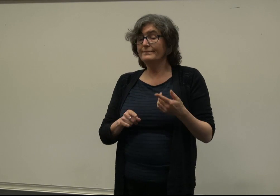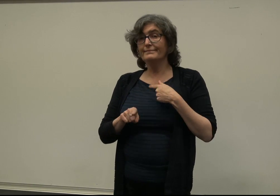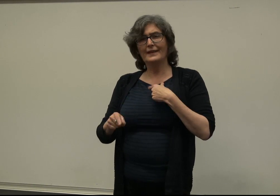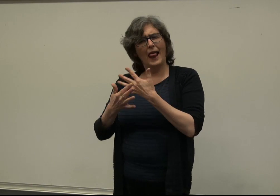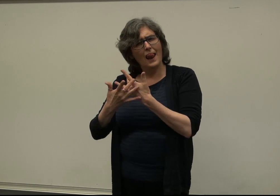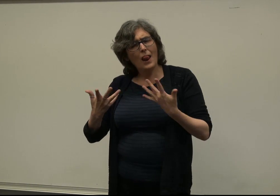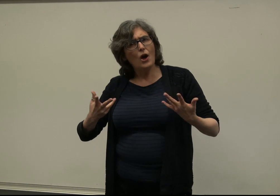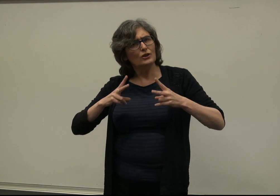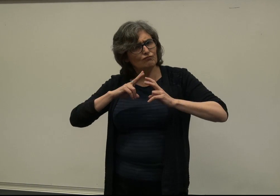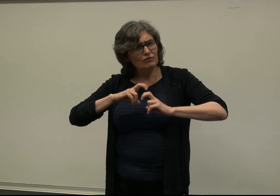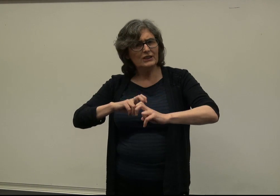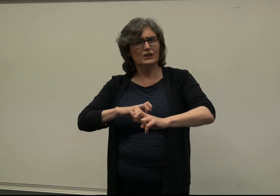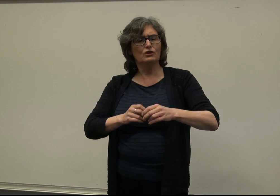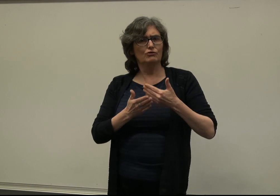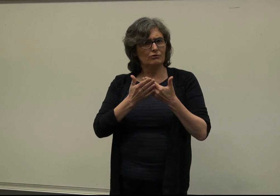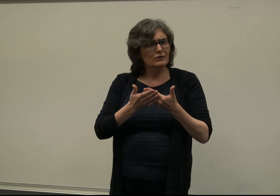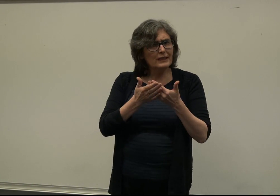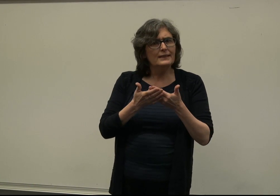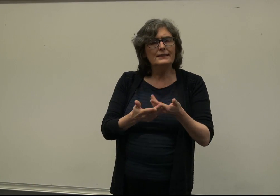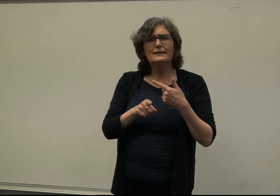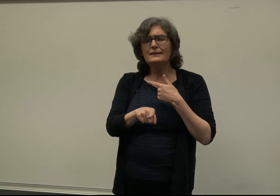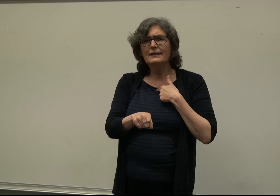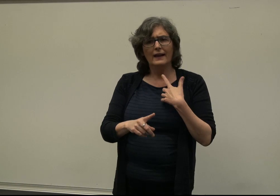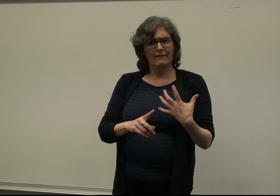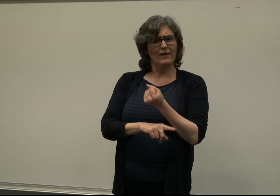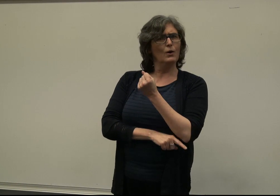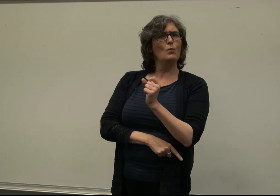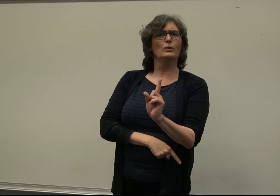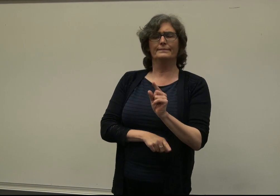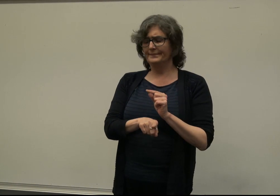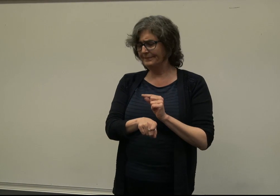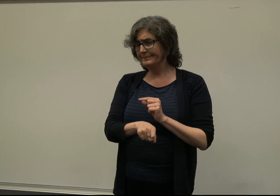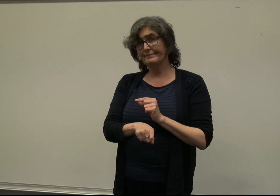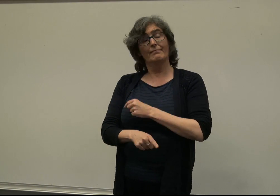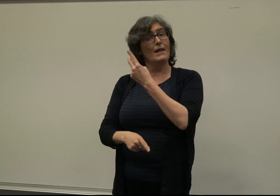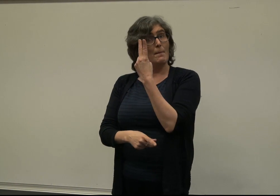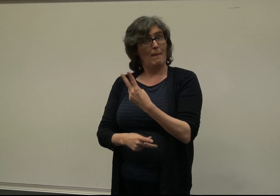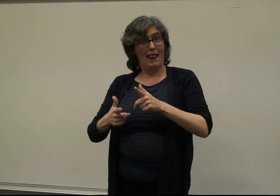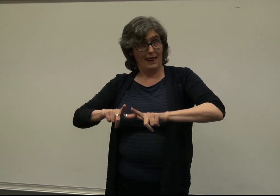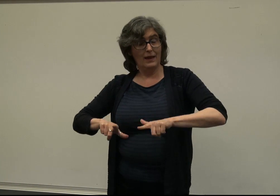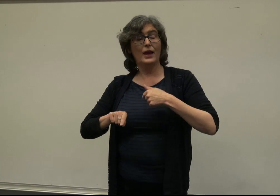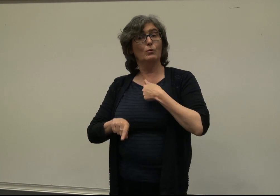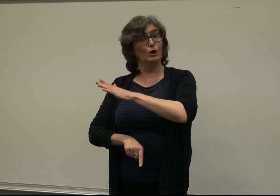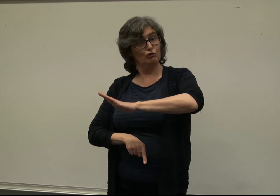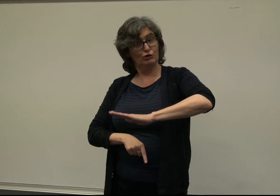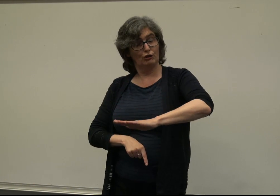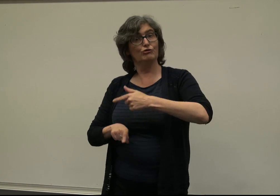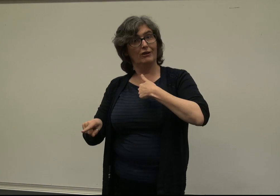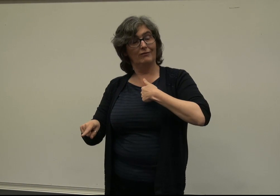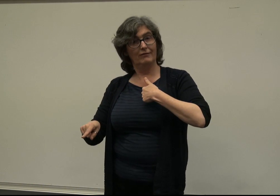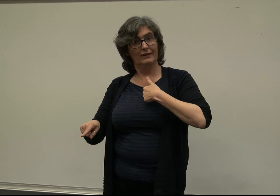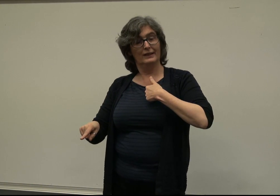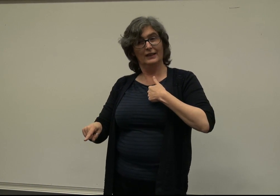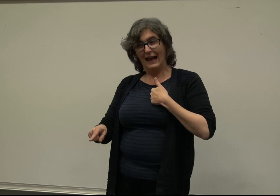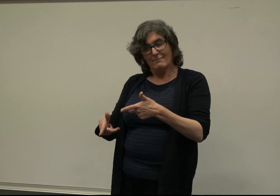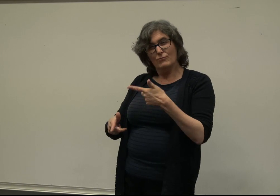studies that shows that bilingual children potentially have a better understanding of the majority language.